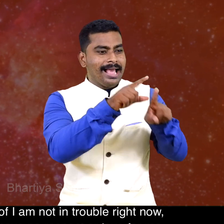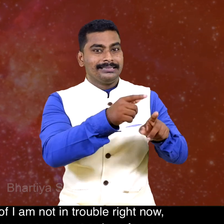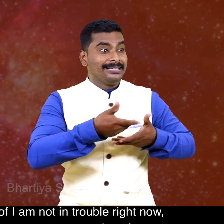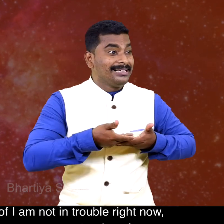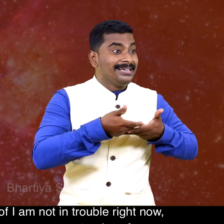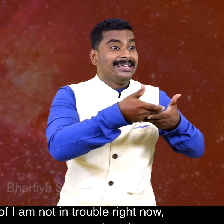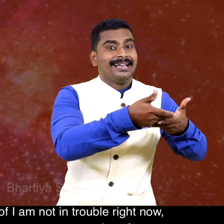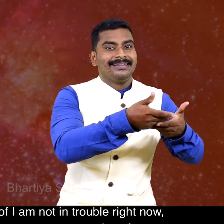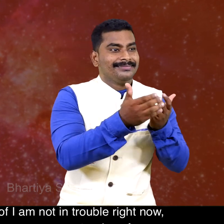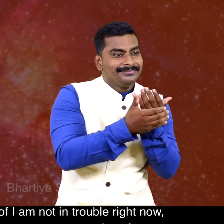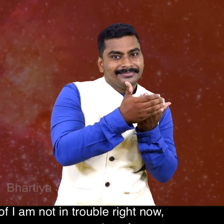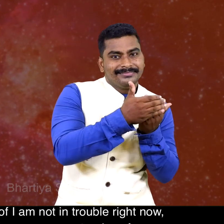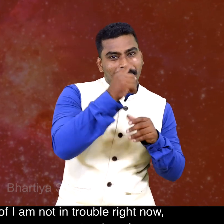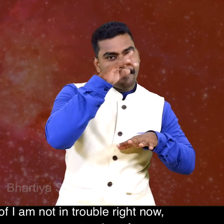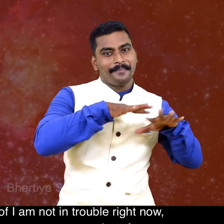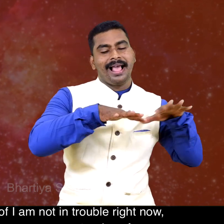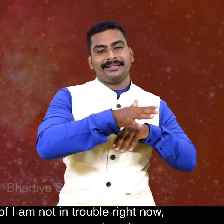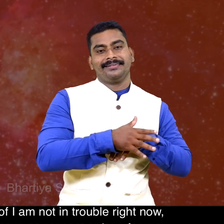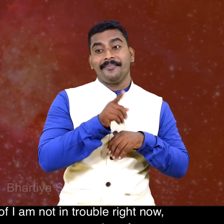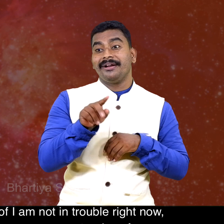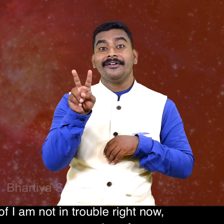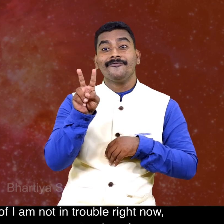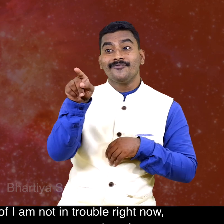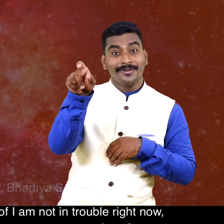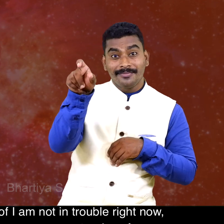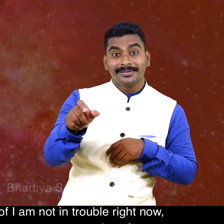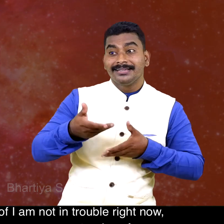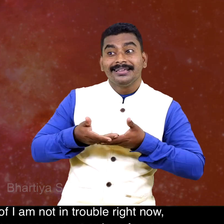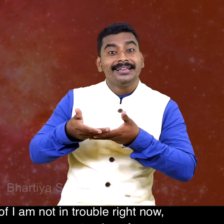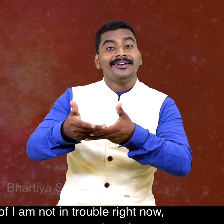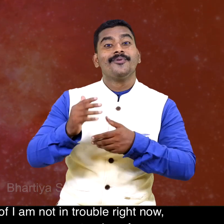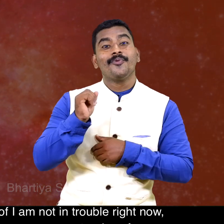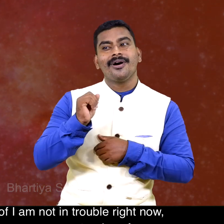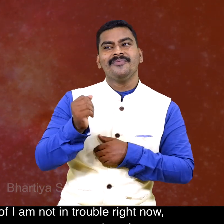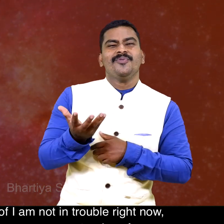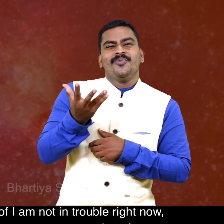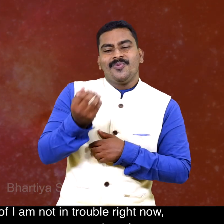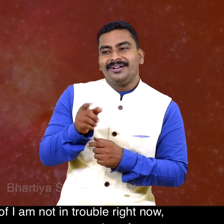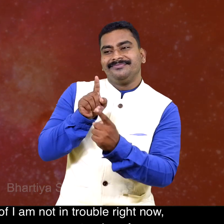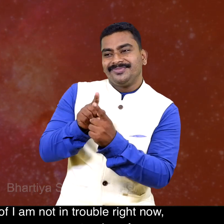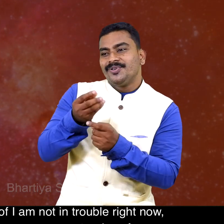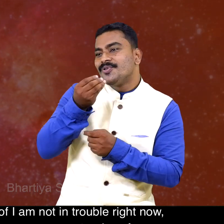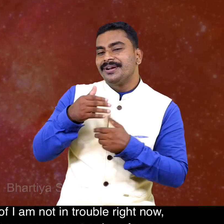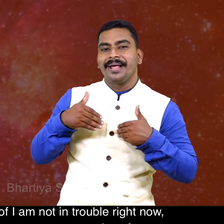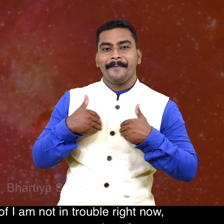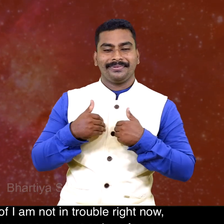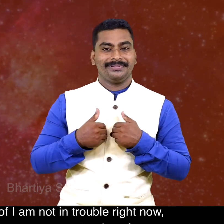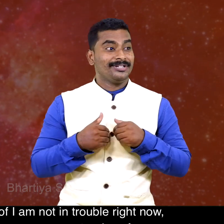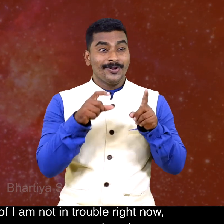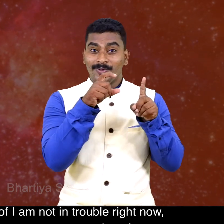in trouble right now, and O Duryodhana, you have no respect or love for